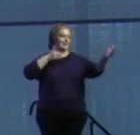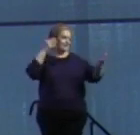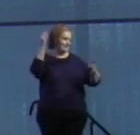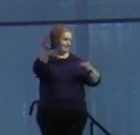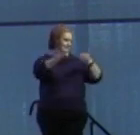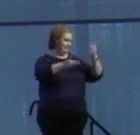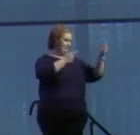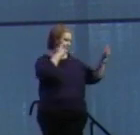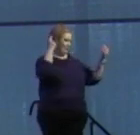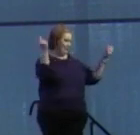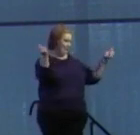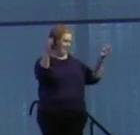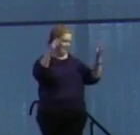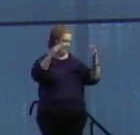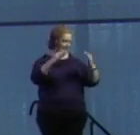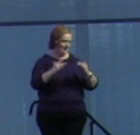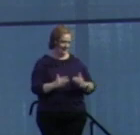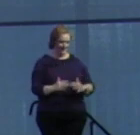being here.